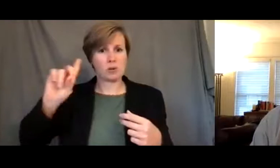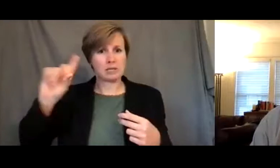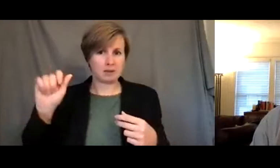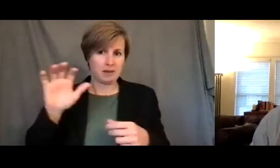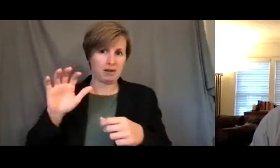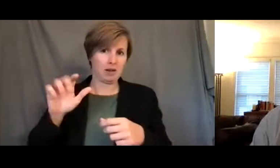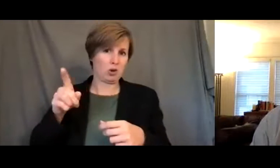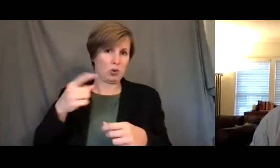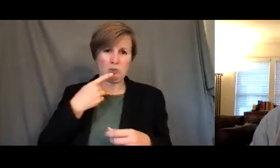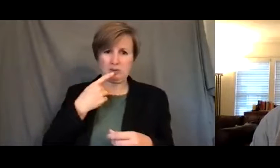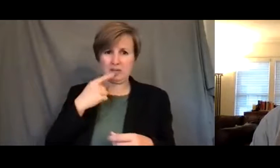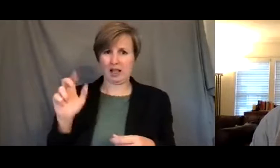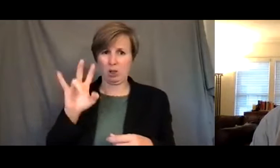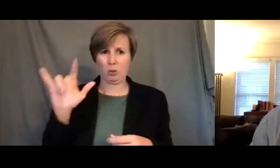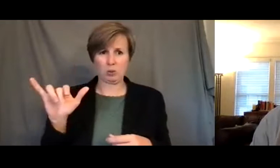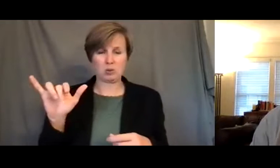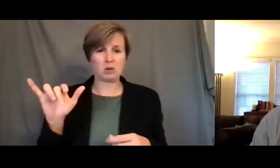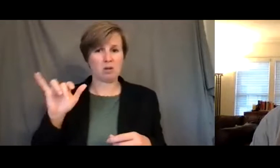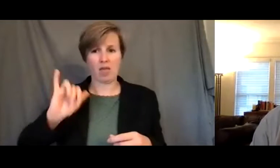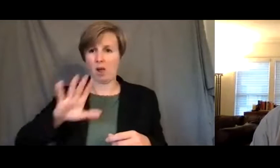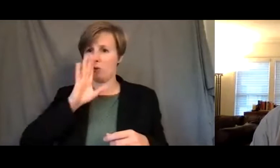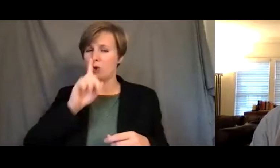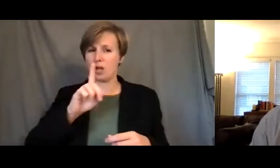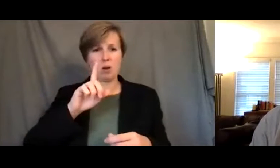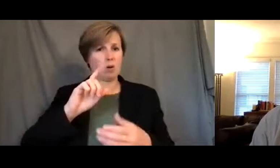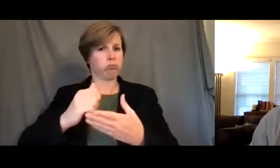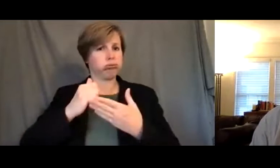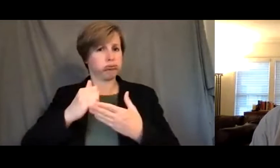said, Lucy, it will be extraordinarily useful.